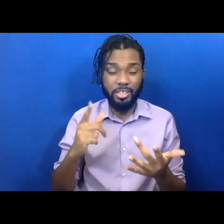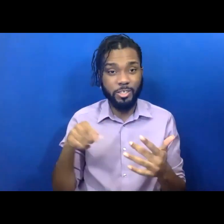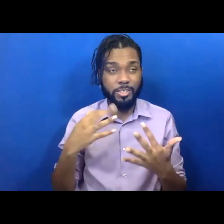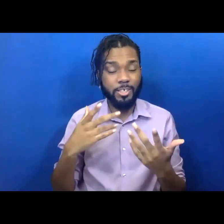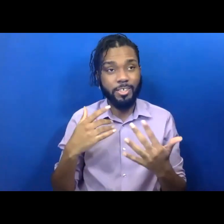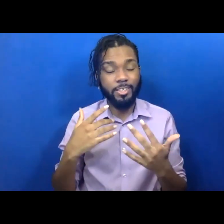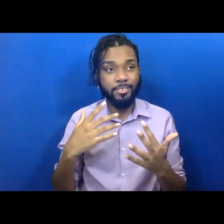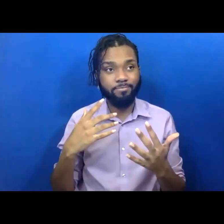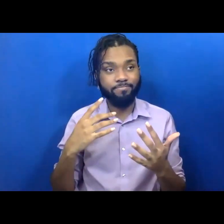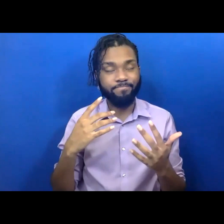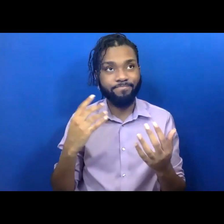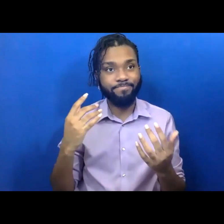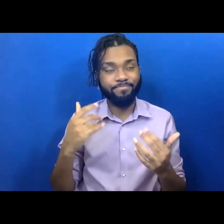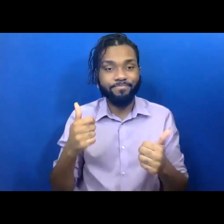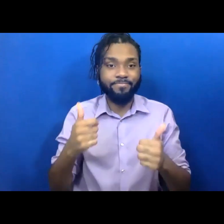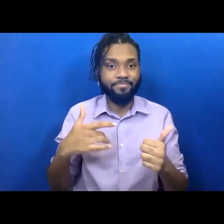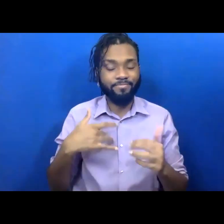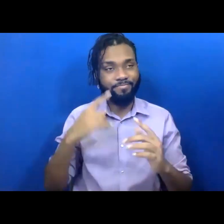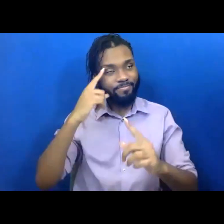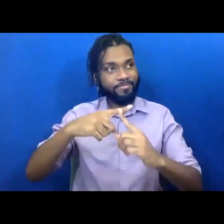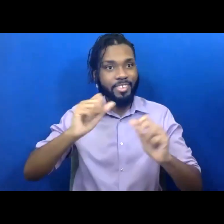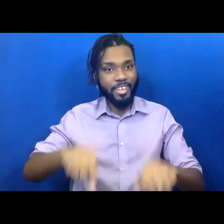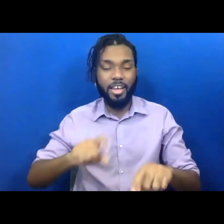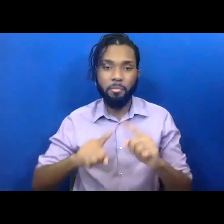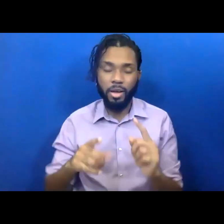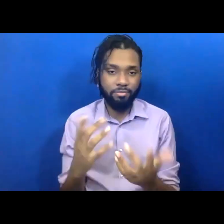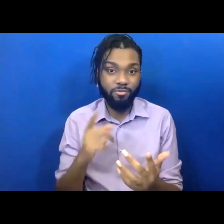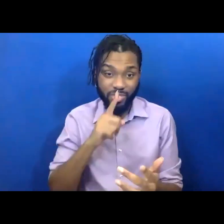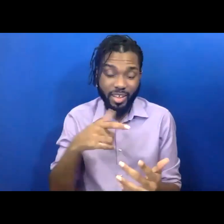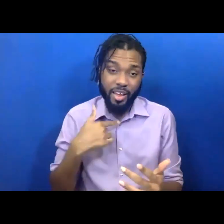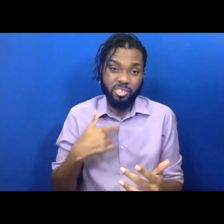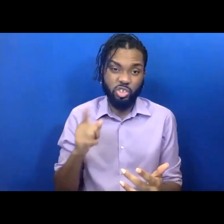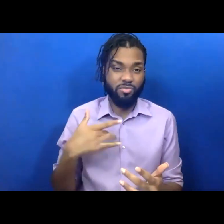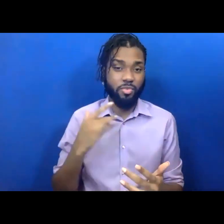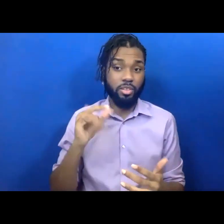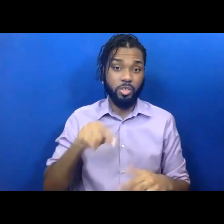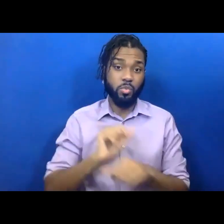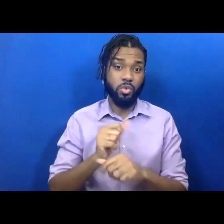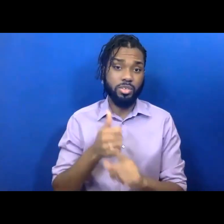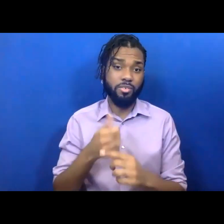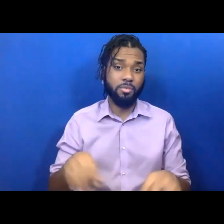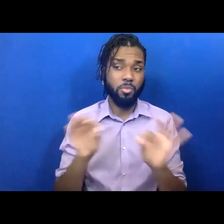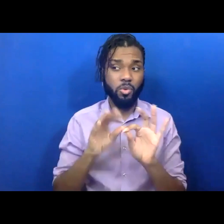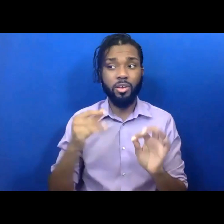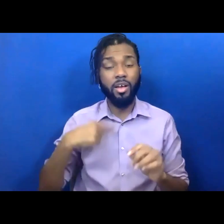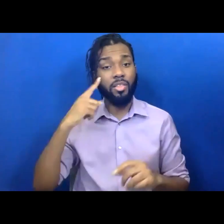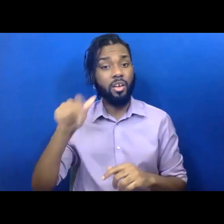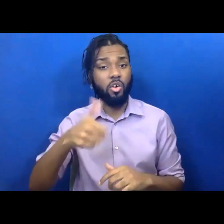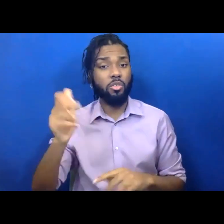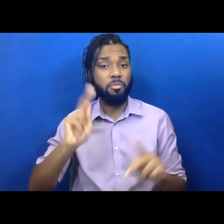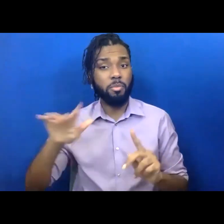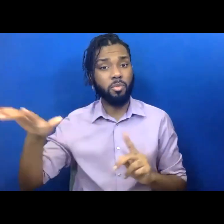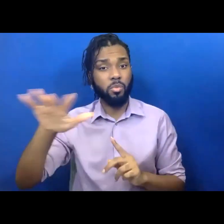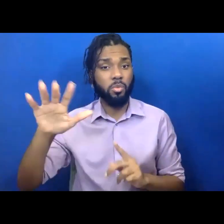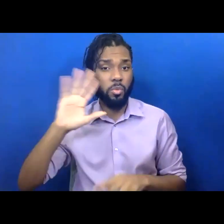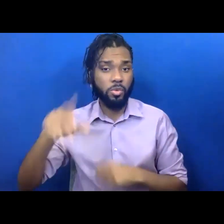of operating with this sense of, I believe this work is important, and I believe that there are other people out there who are